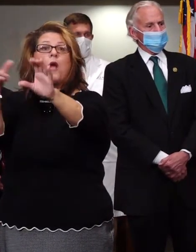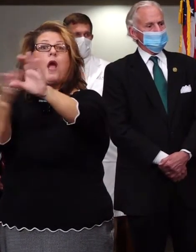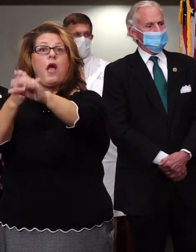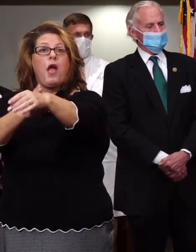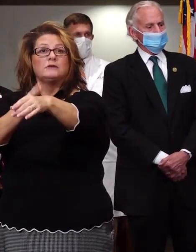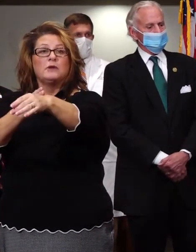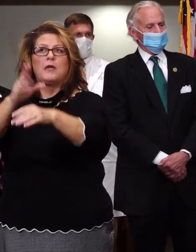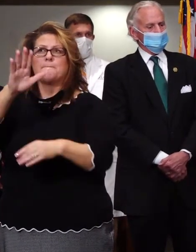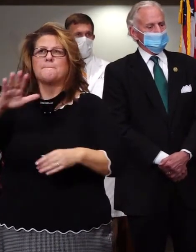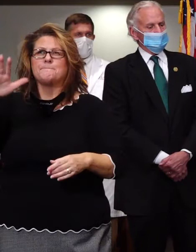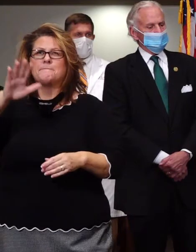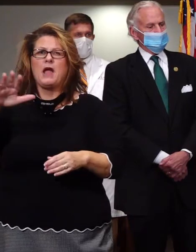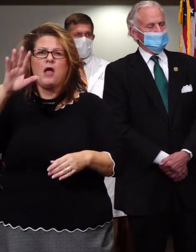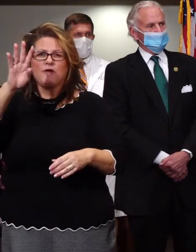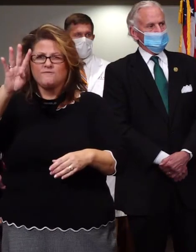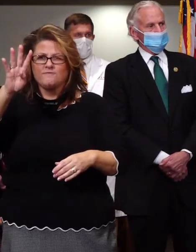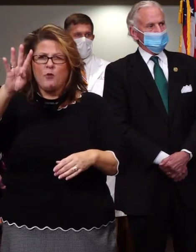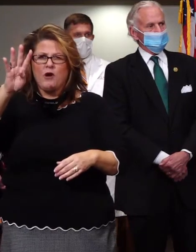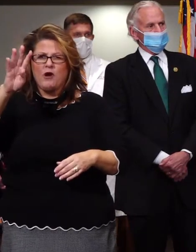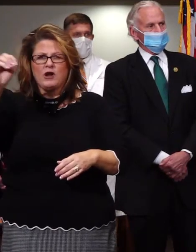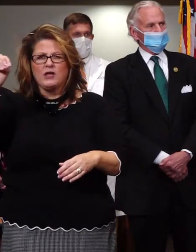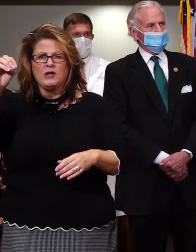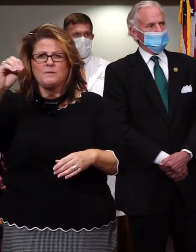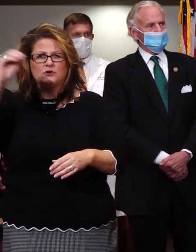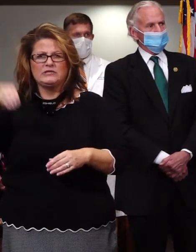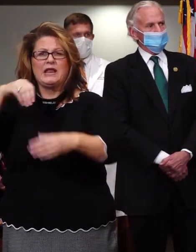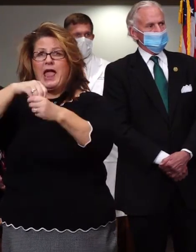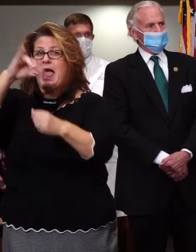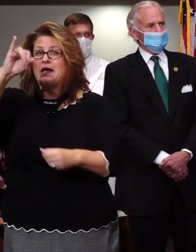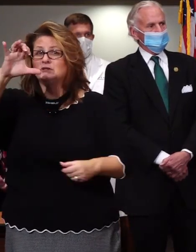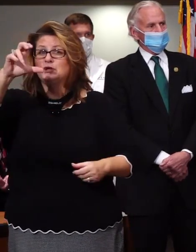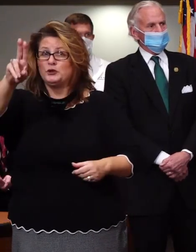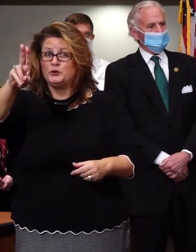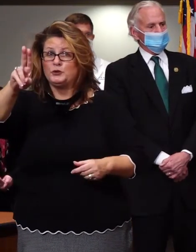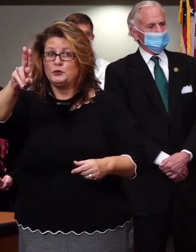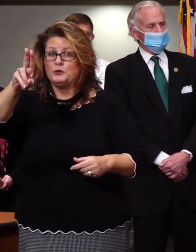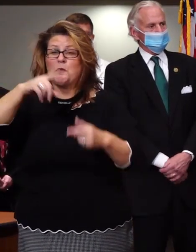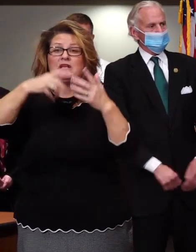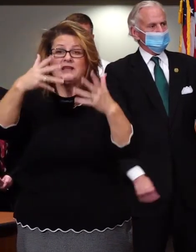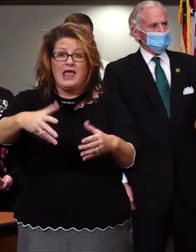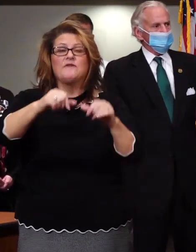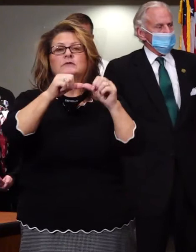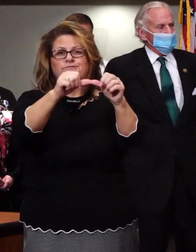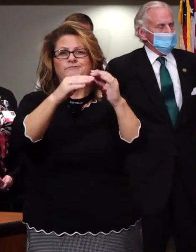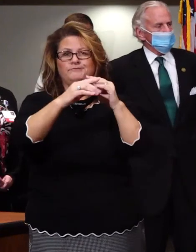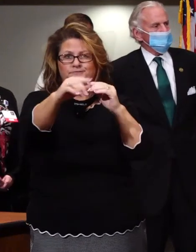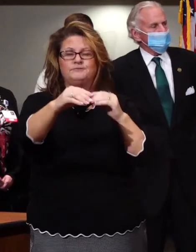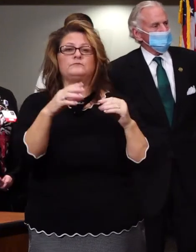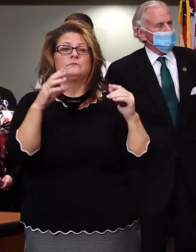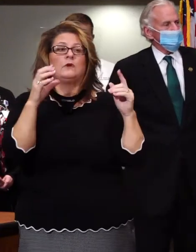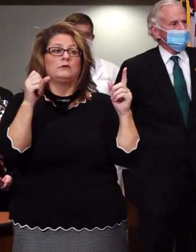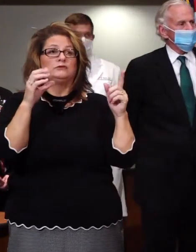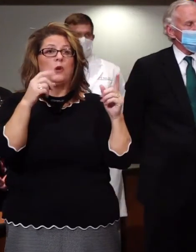40% up in the ICU, you know, and it's from there, it's very tenuous. The second question with respect to the